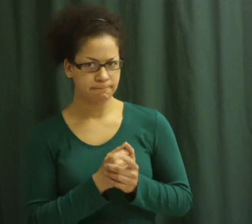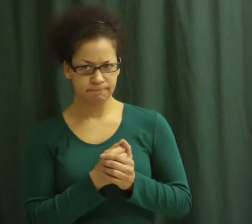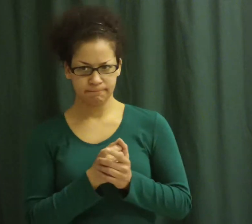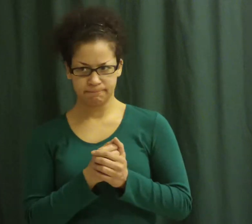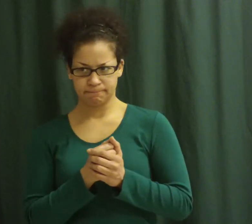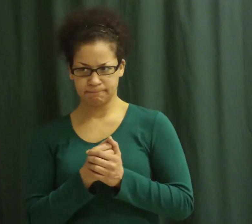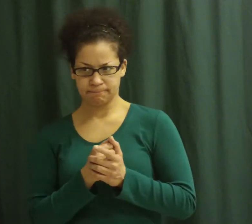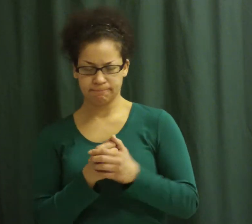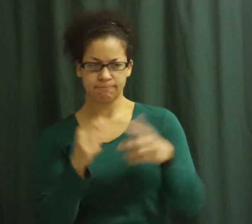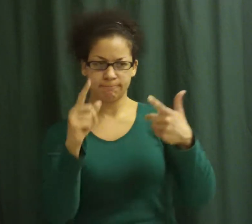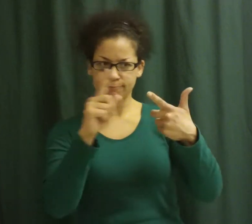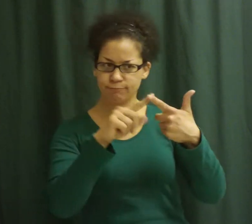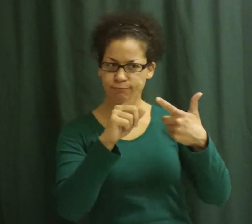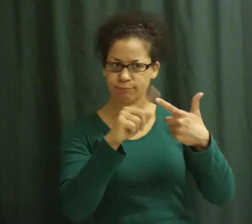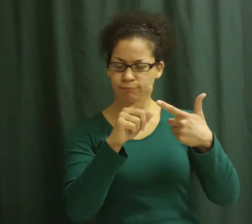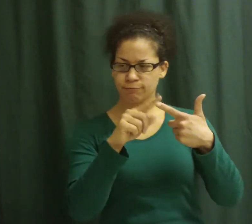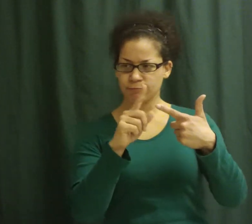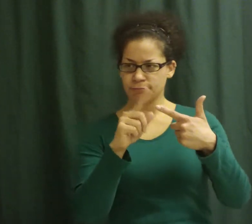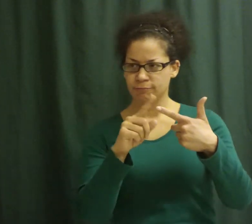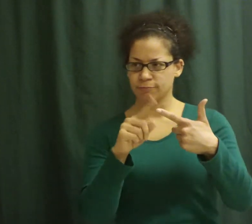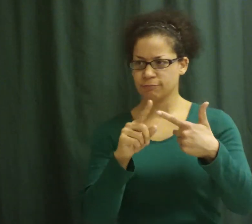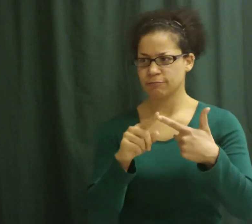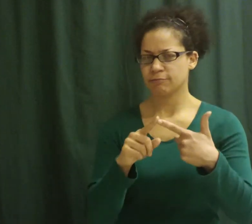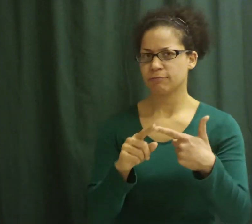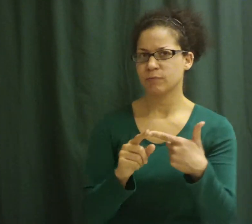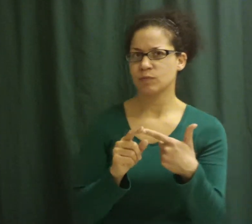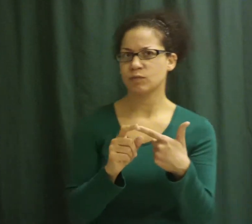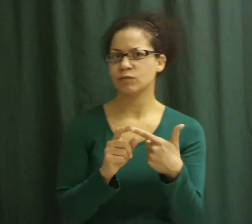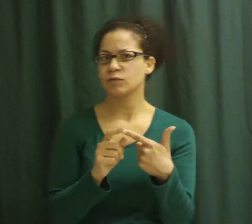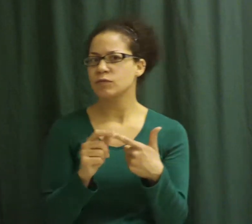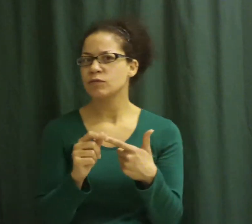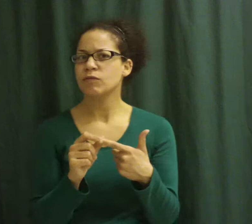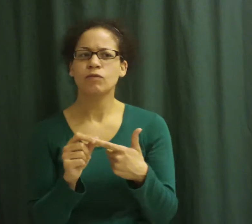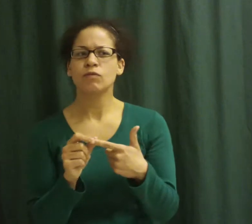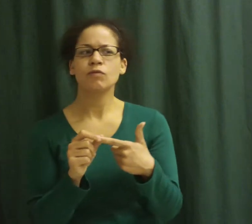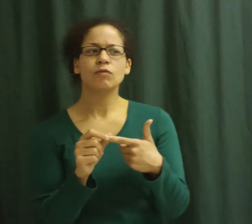Who was the smartest and most beautiful in the play?